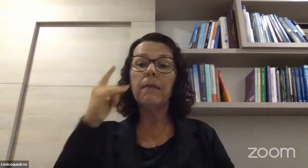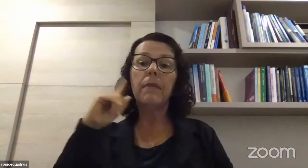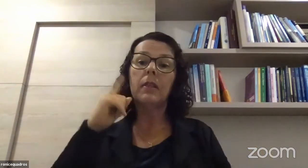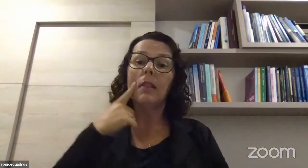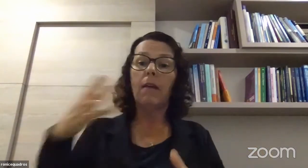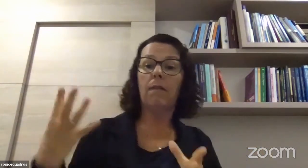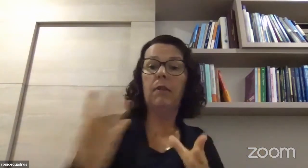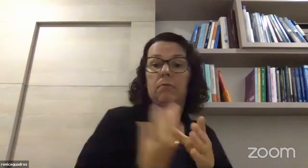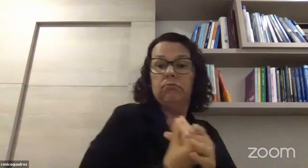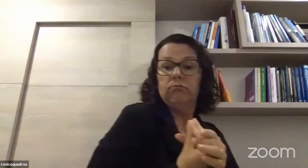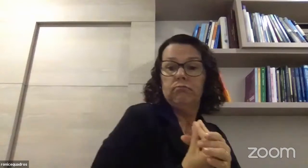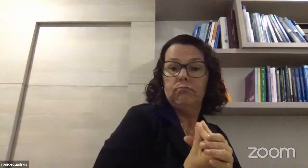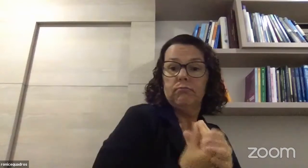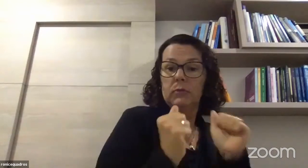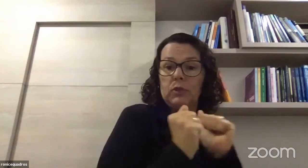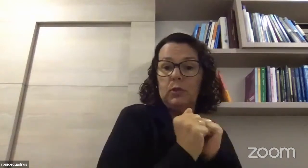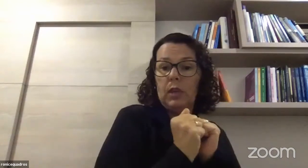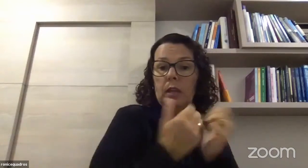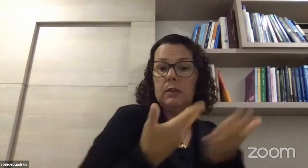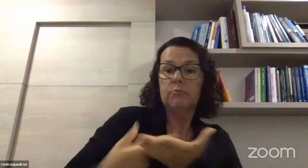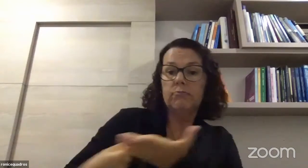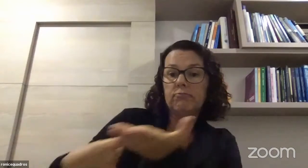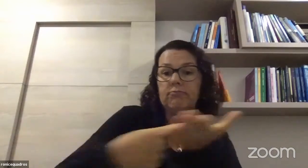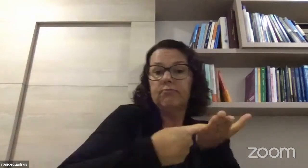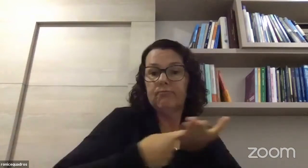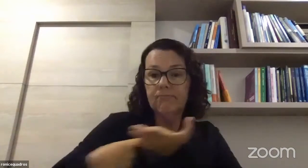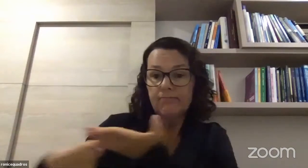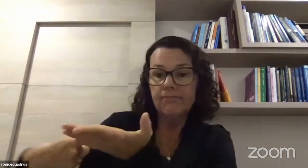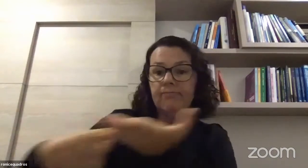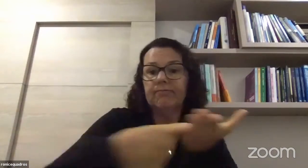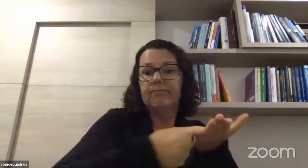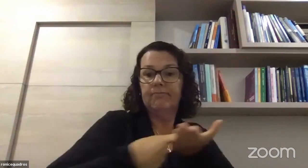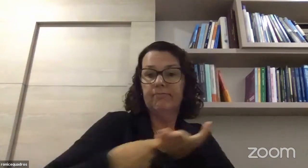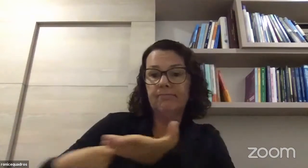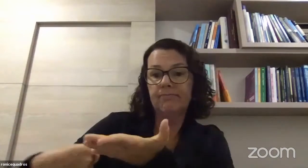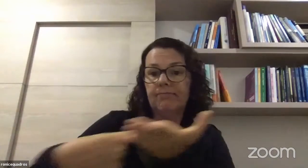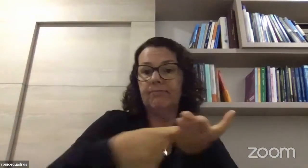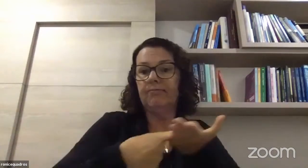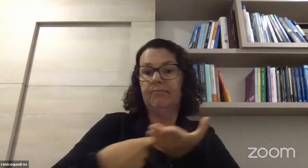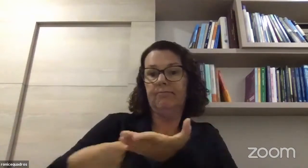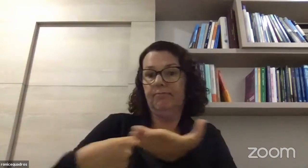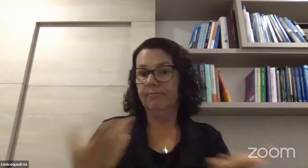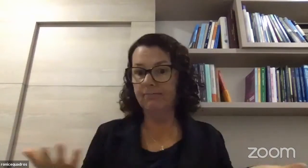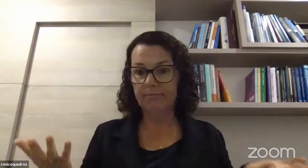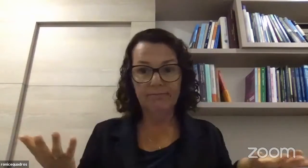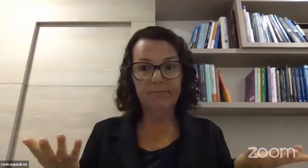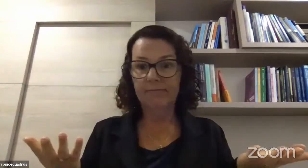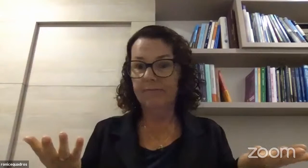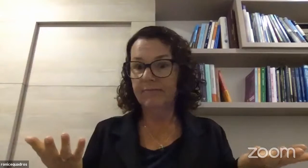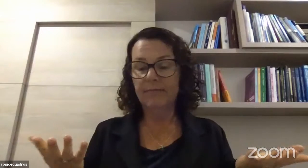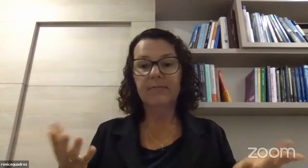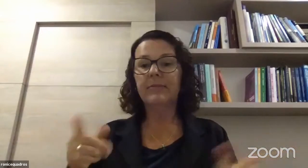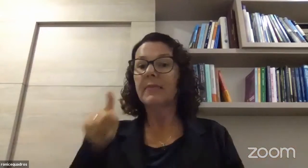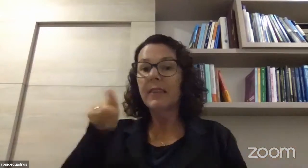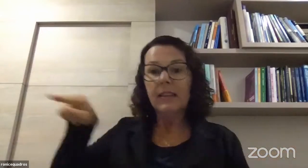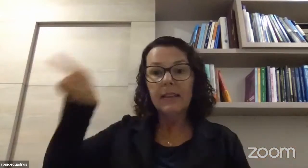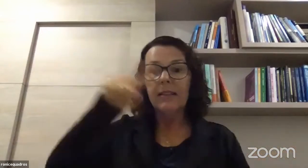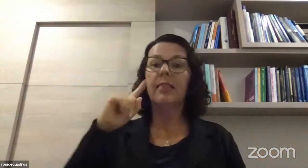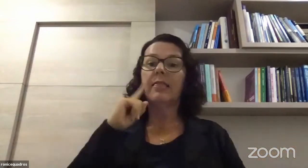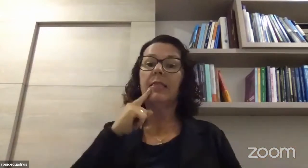Without language planning, if a deaf person joins the conversation or a